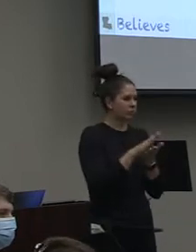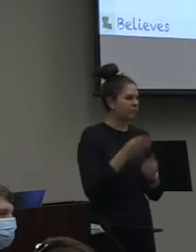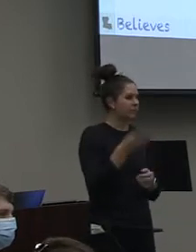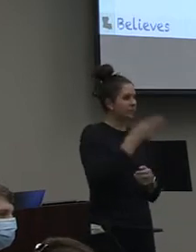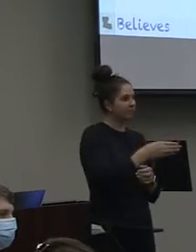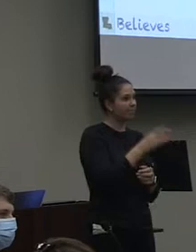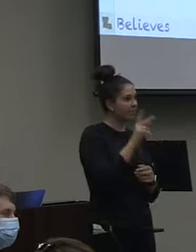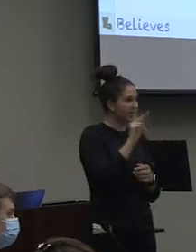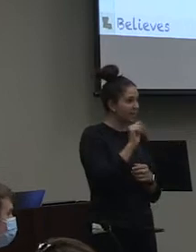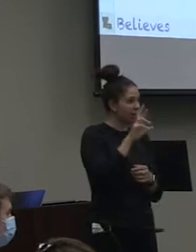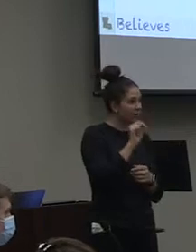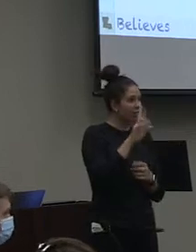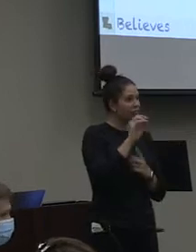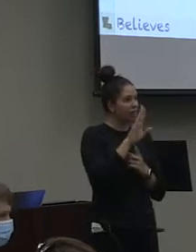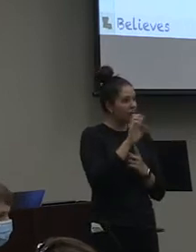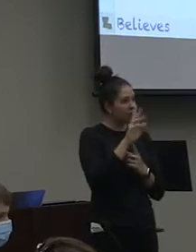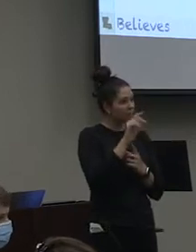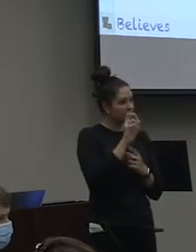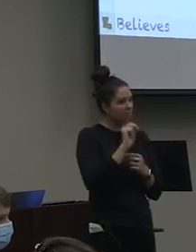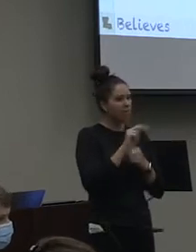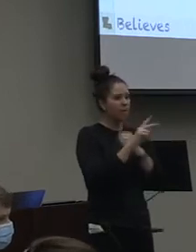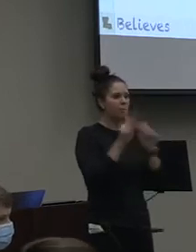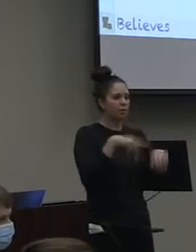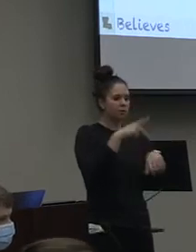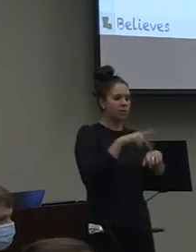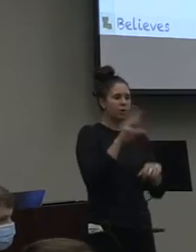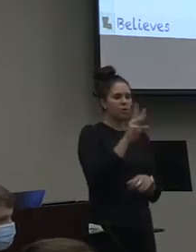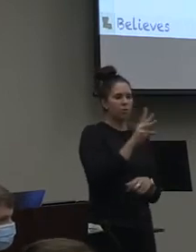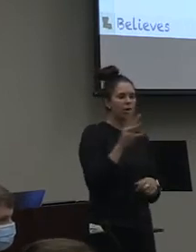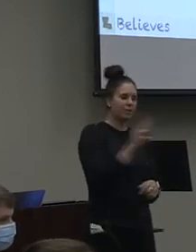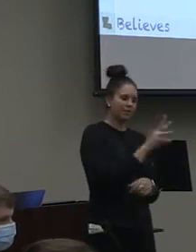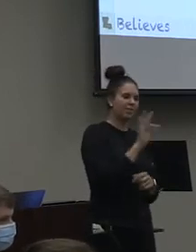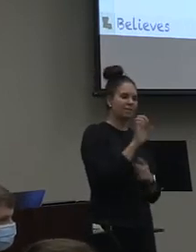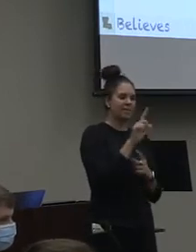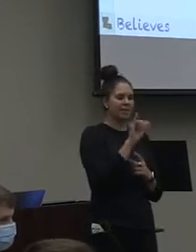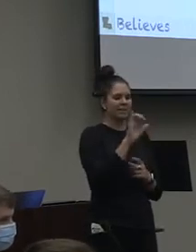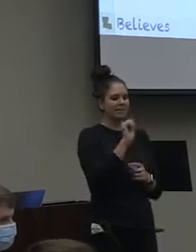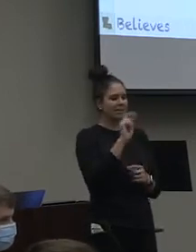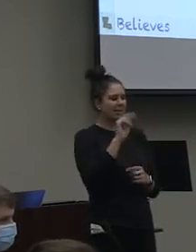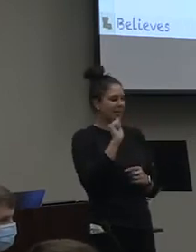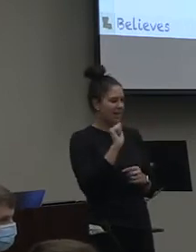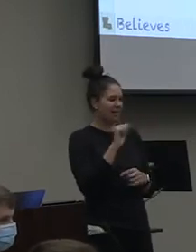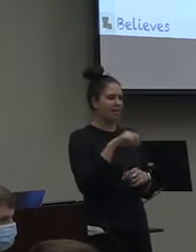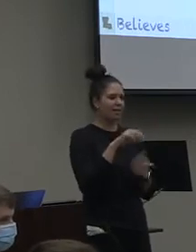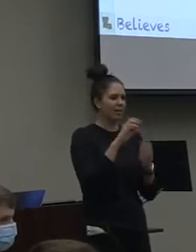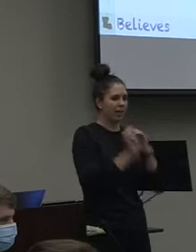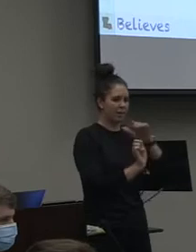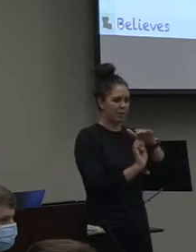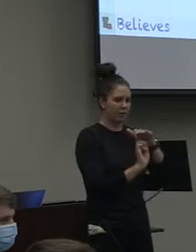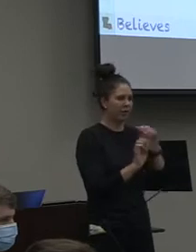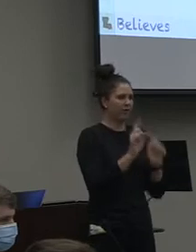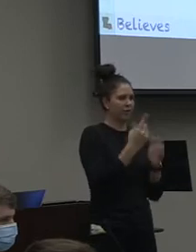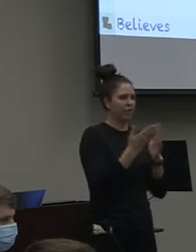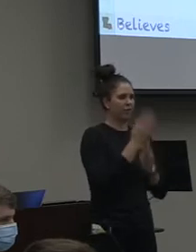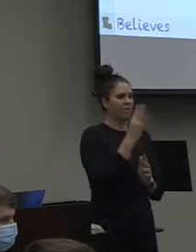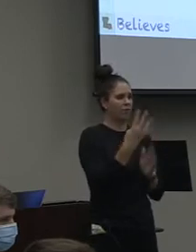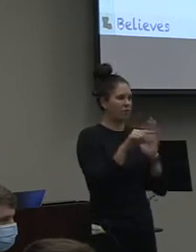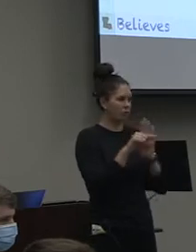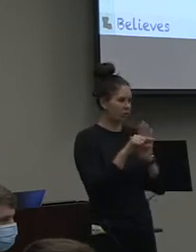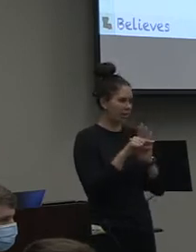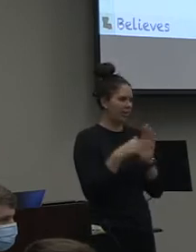Hello, I'm Karen Robertson. I'm a principal at West Leesville Elementary, a first through fourth grade school, and I'm representing Vernon Parish.